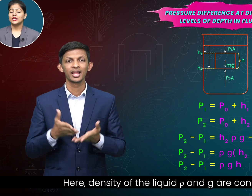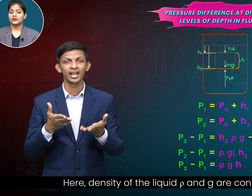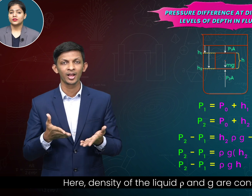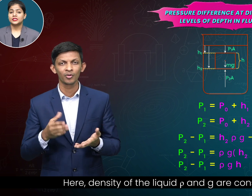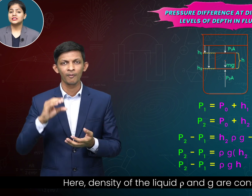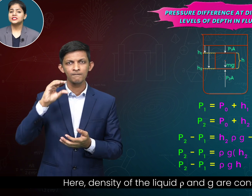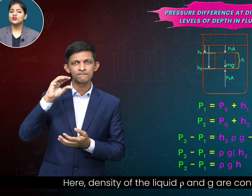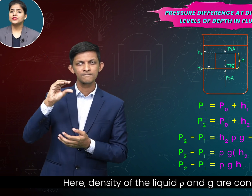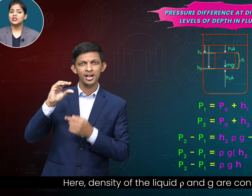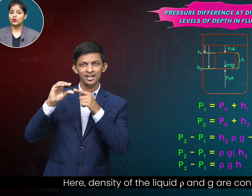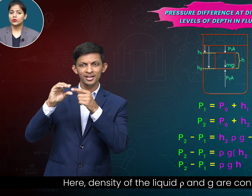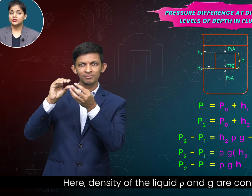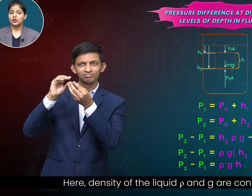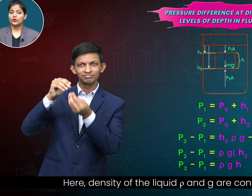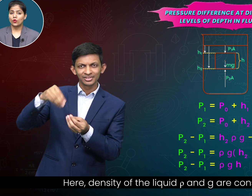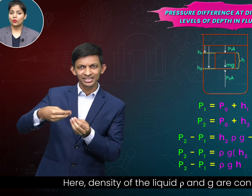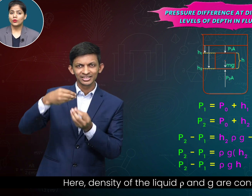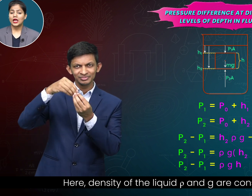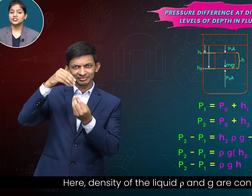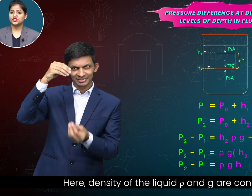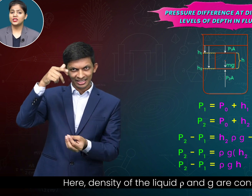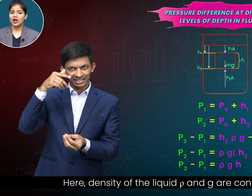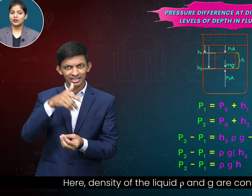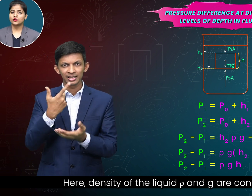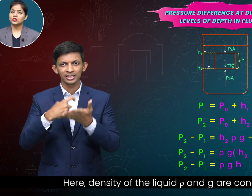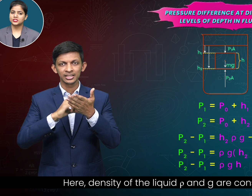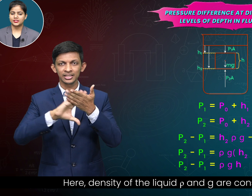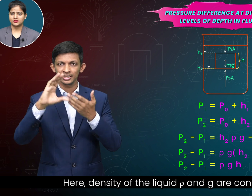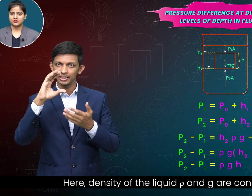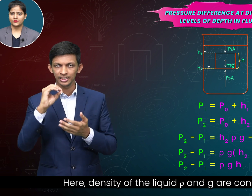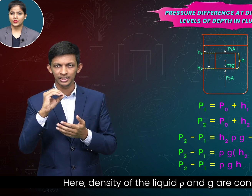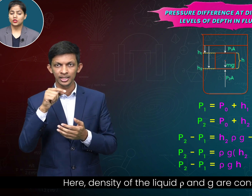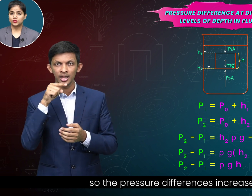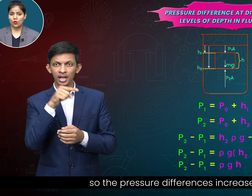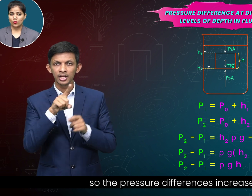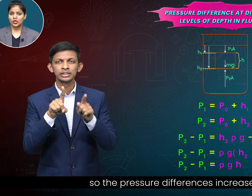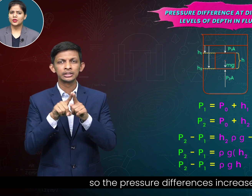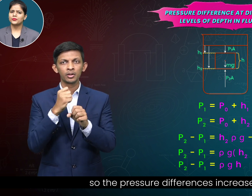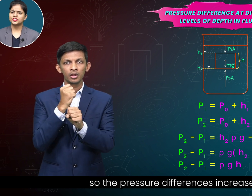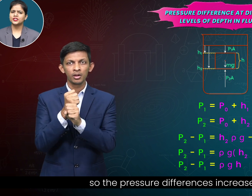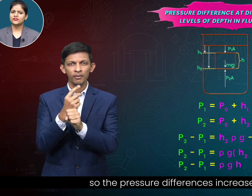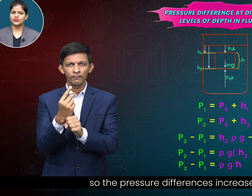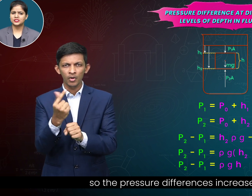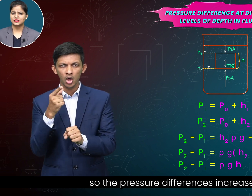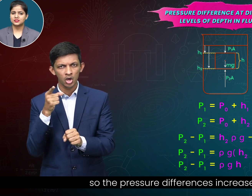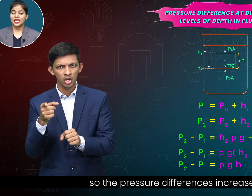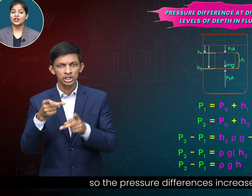Here, density of the liquid rho and g are constants. So, the pressure differences